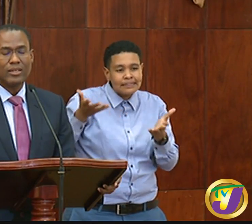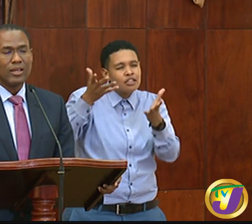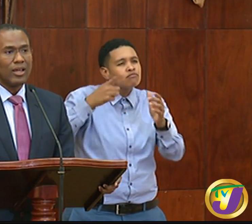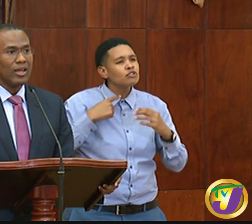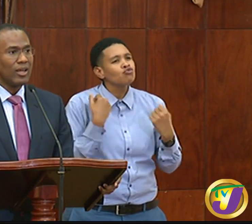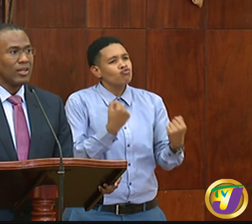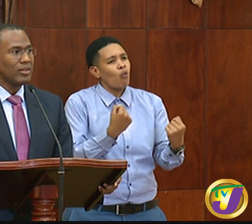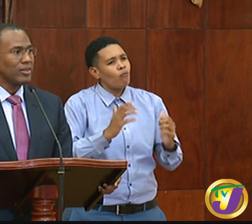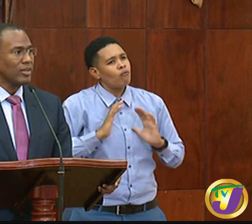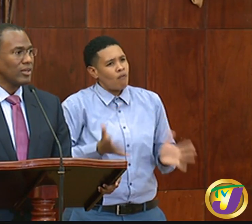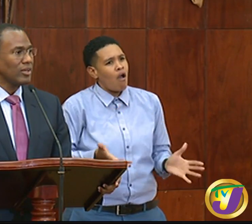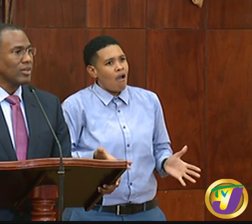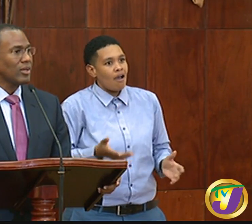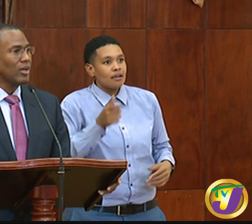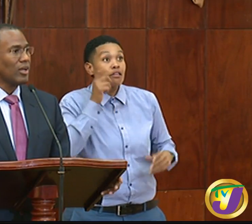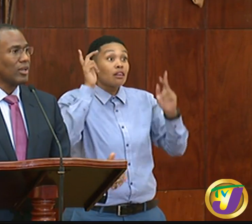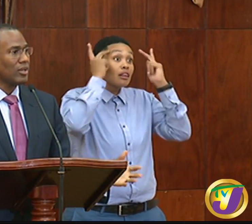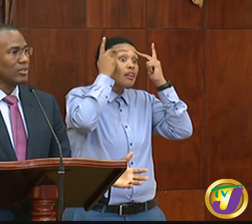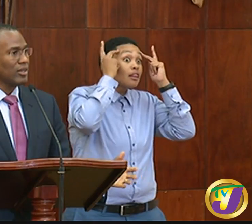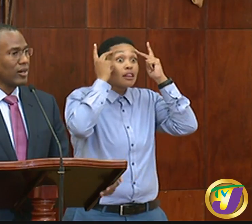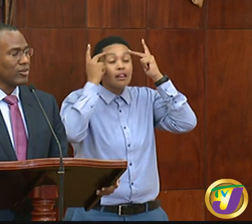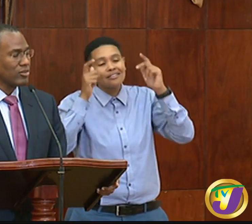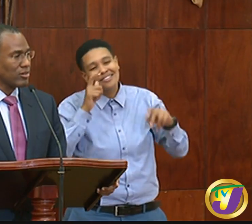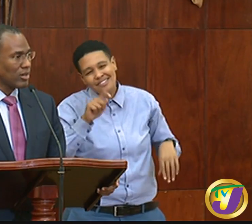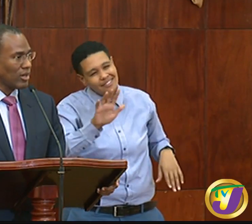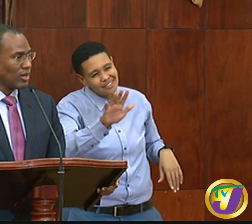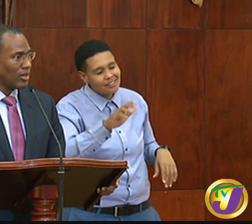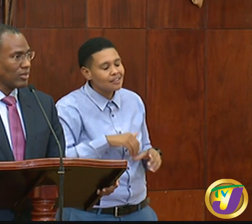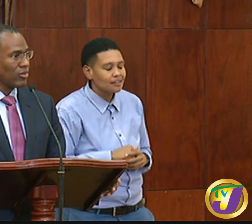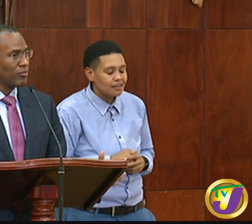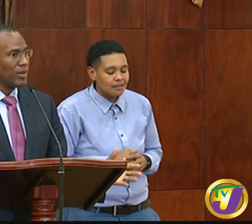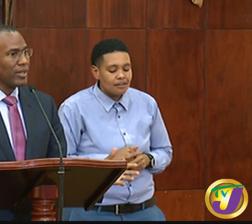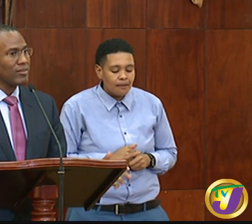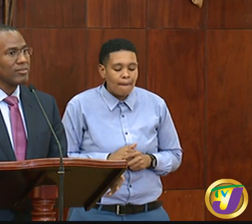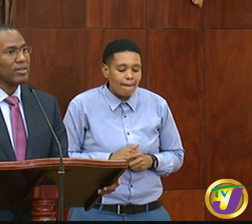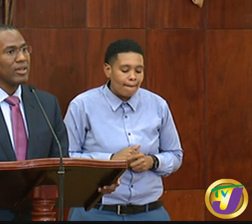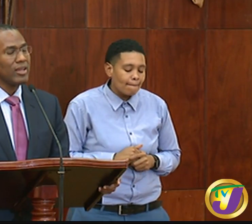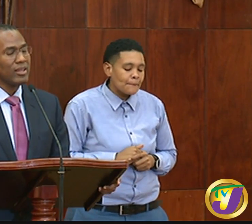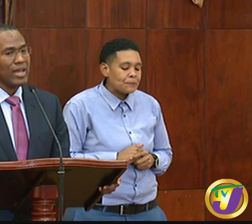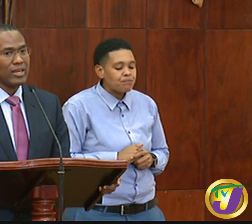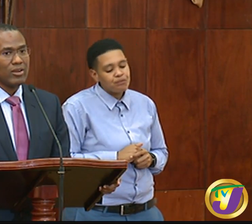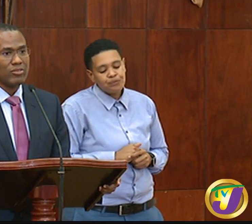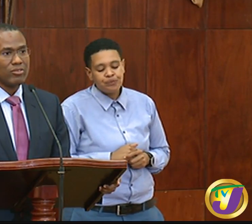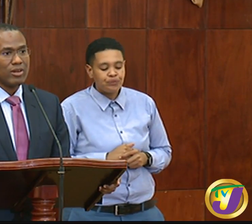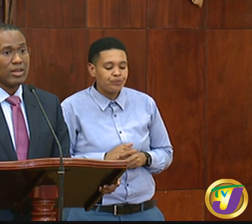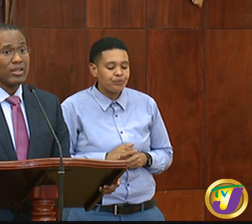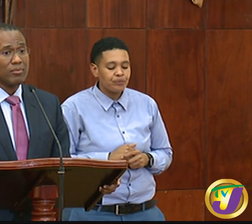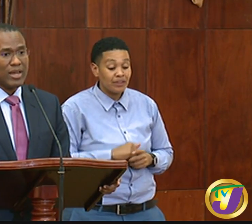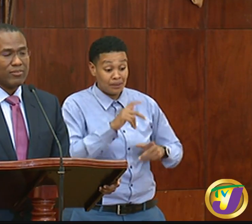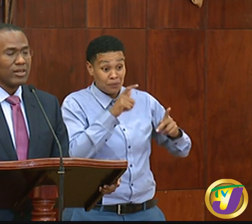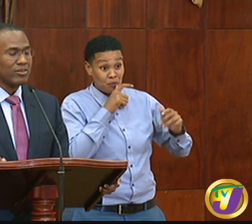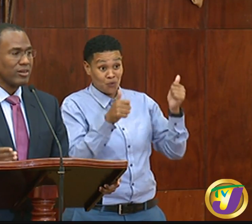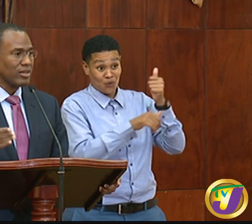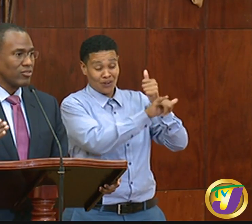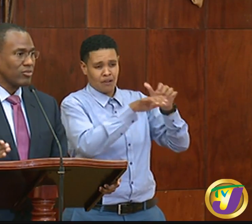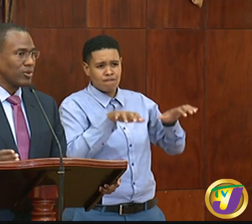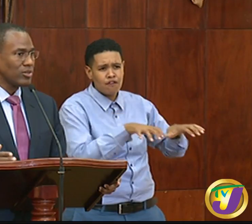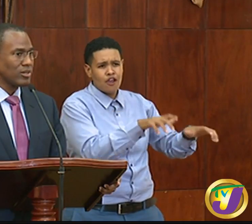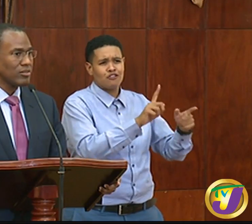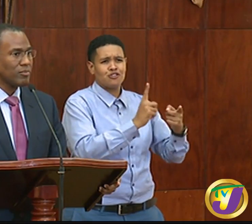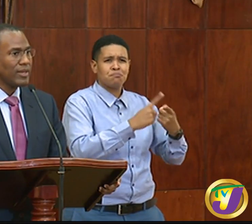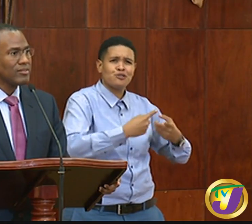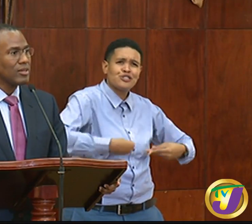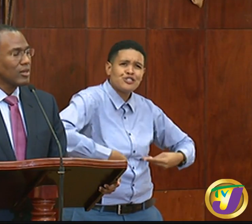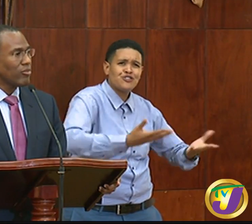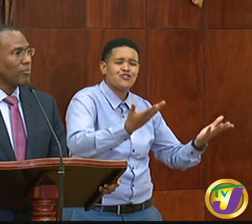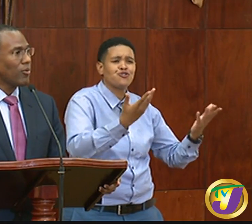panic. The large sort of players in that industry, in the manufacturing and